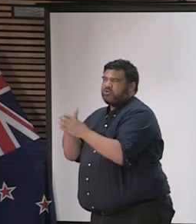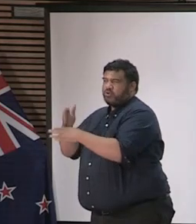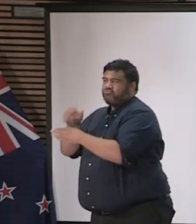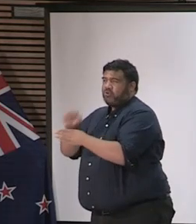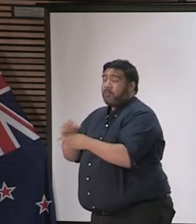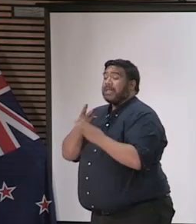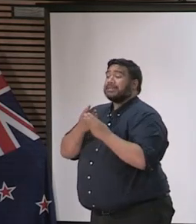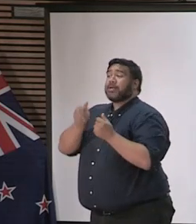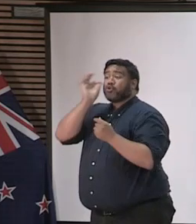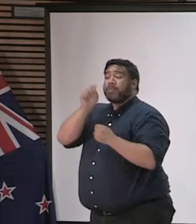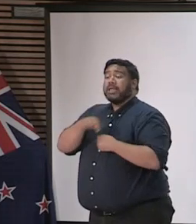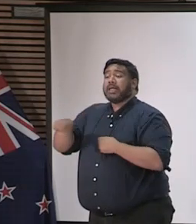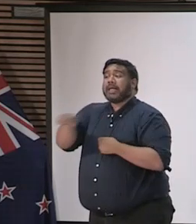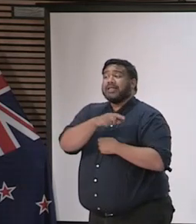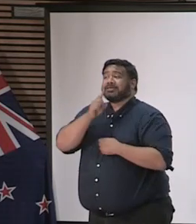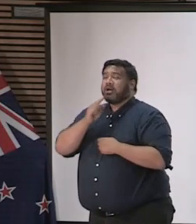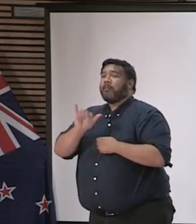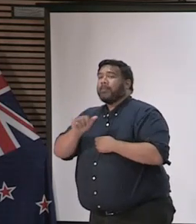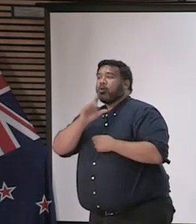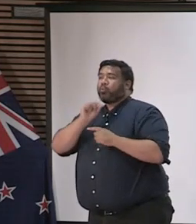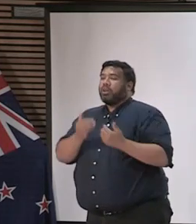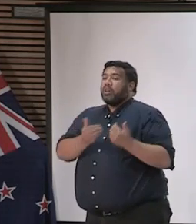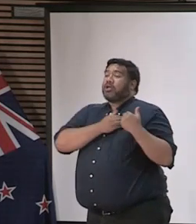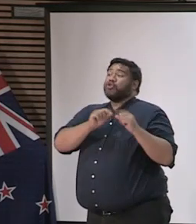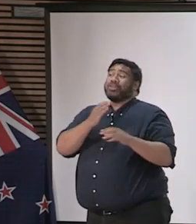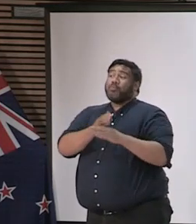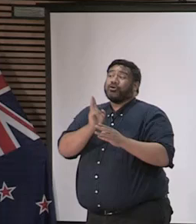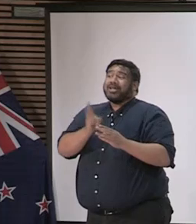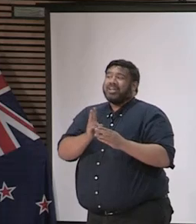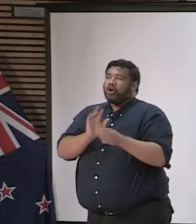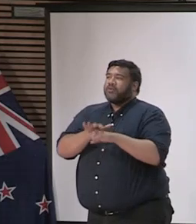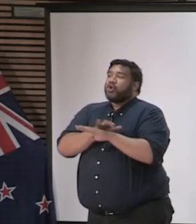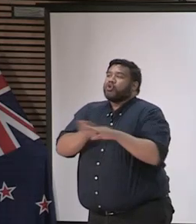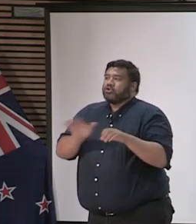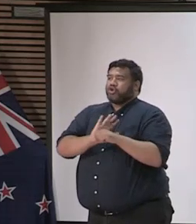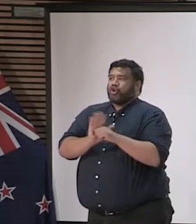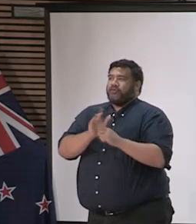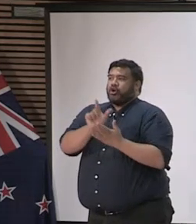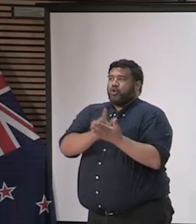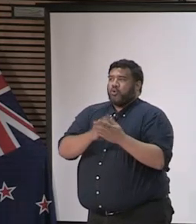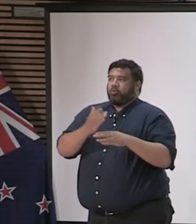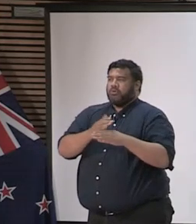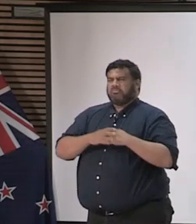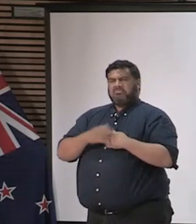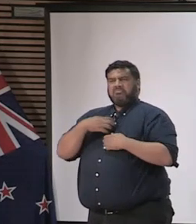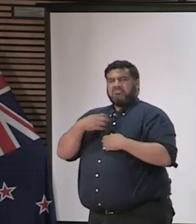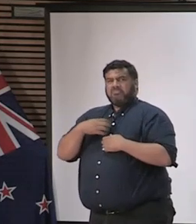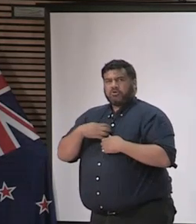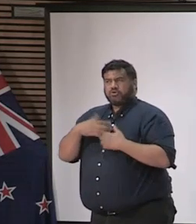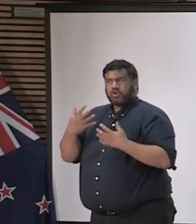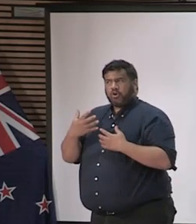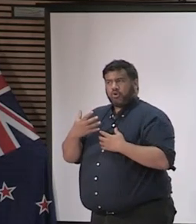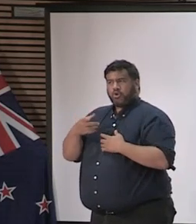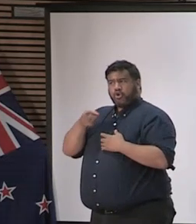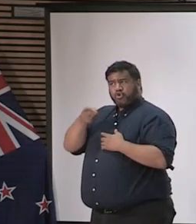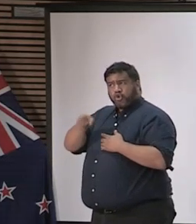the prisoner voting bill being one example. Is the government or is Labor going to talk to its select committee chairs and ask that they reconsider